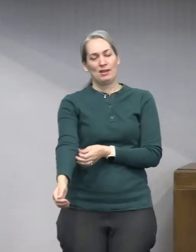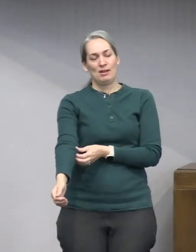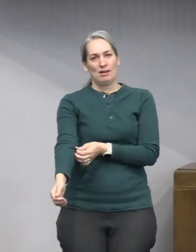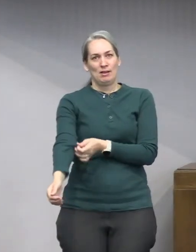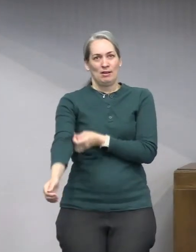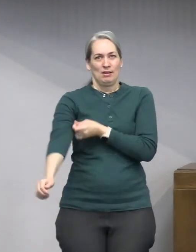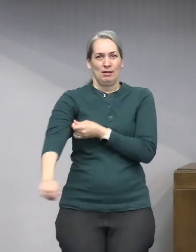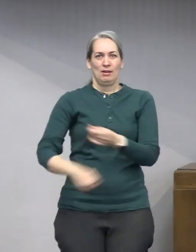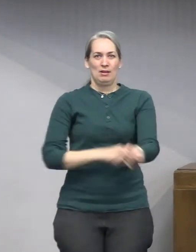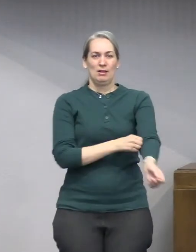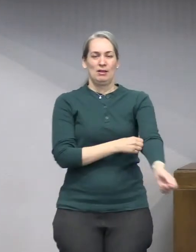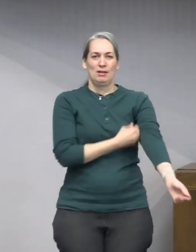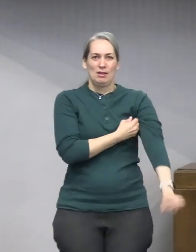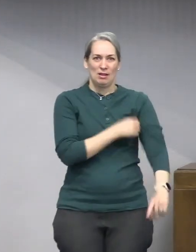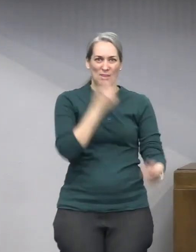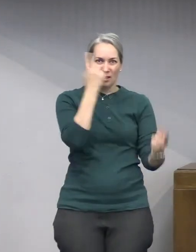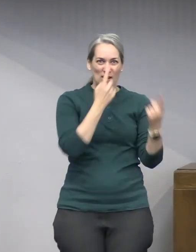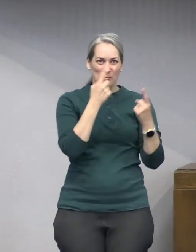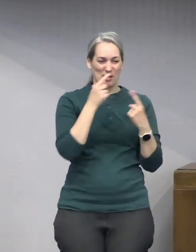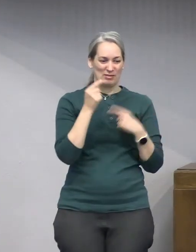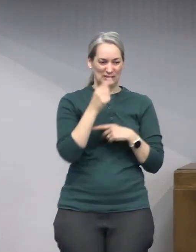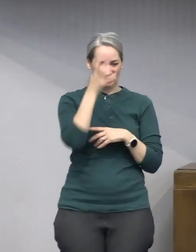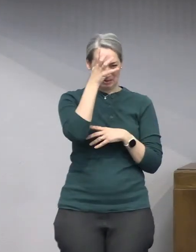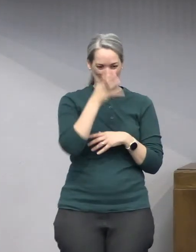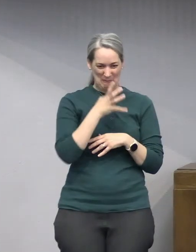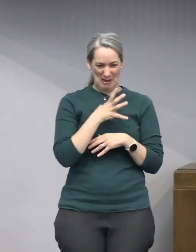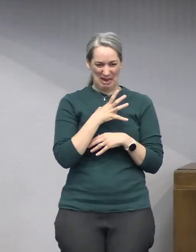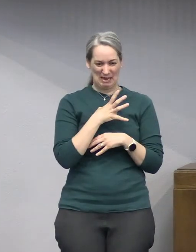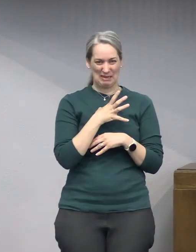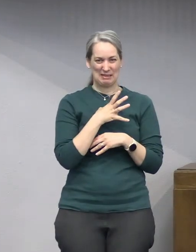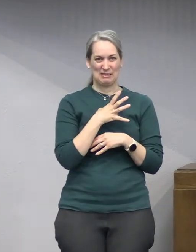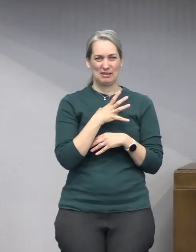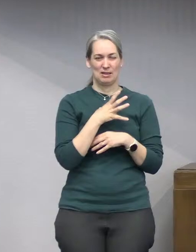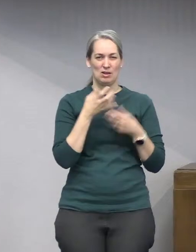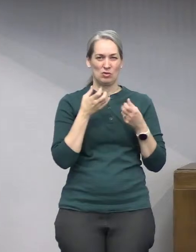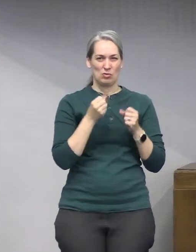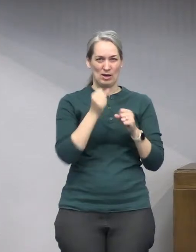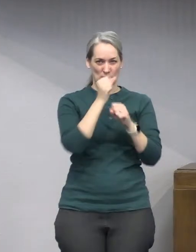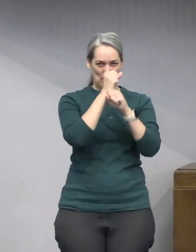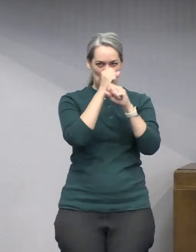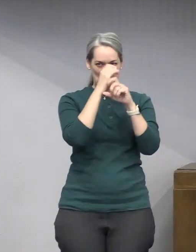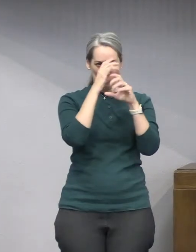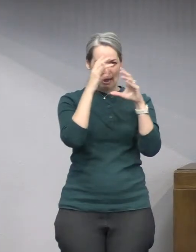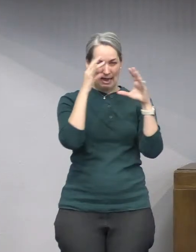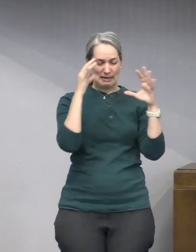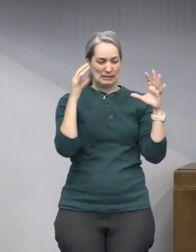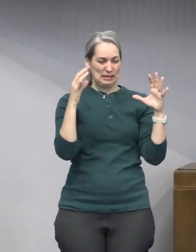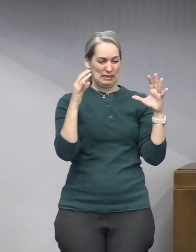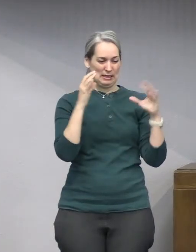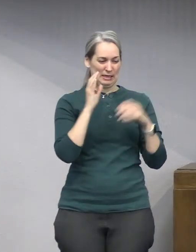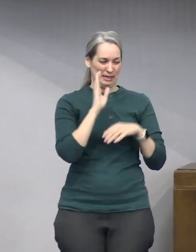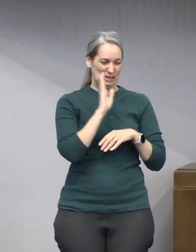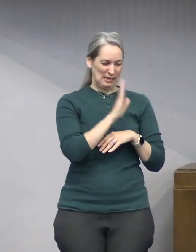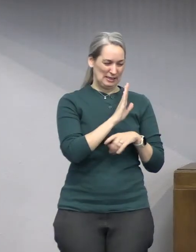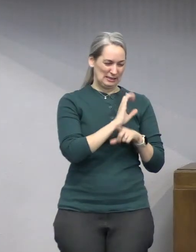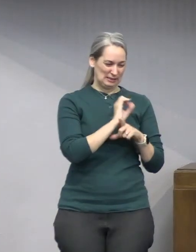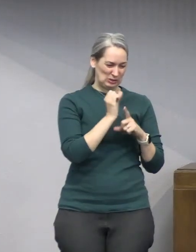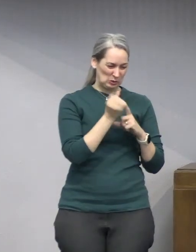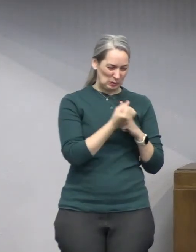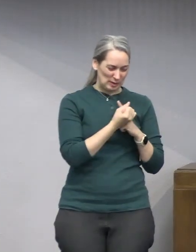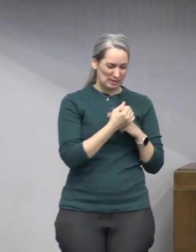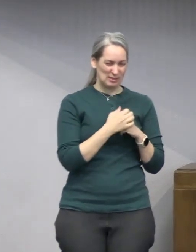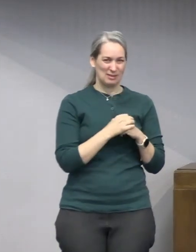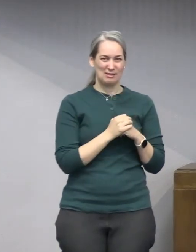Stop and think of the plight of this man. If you could, try to imagine being this person.